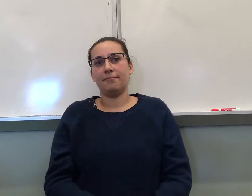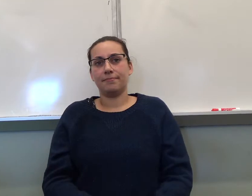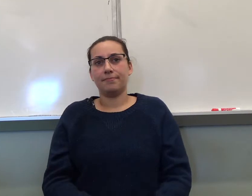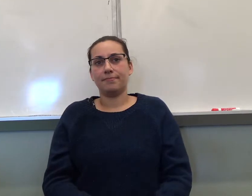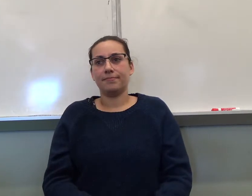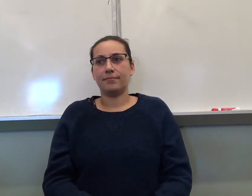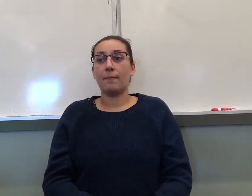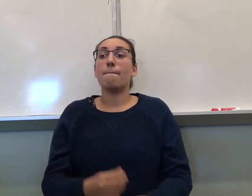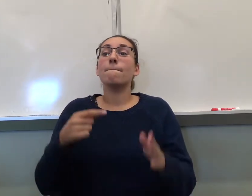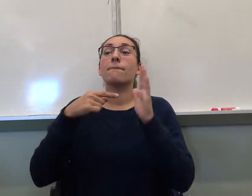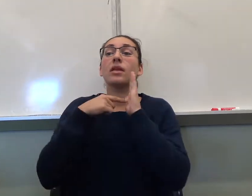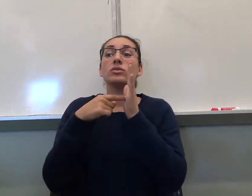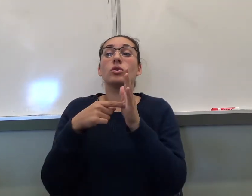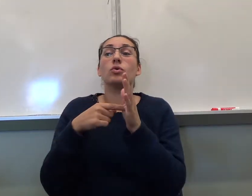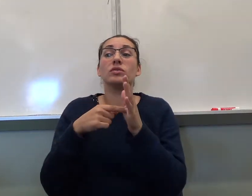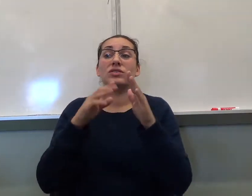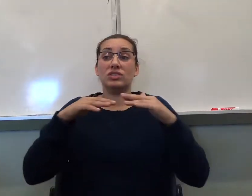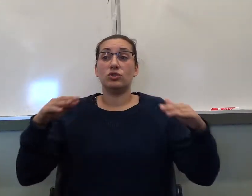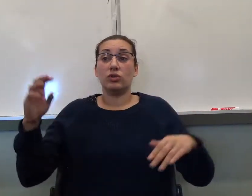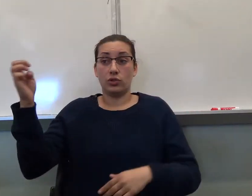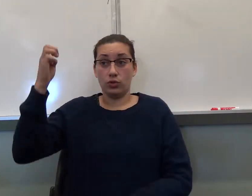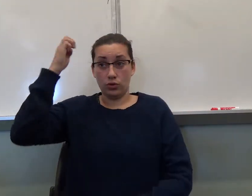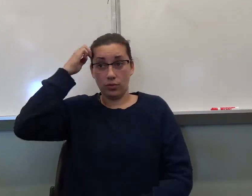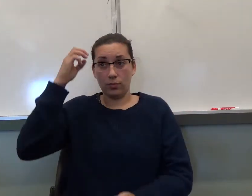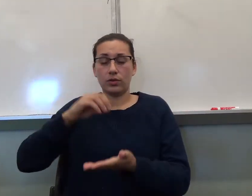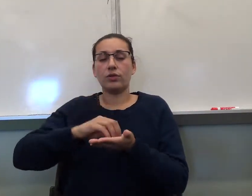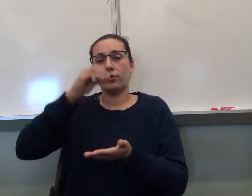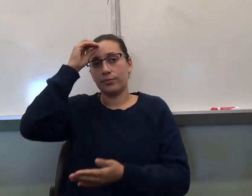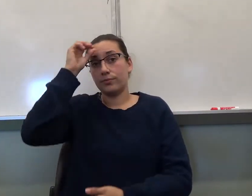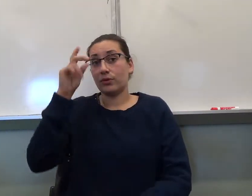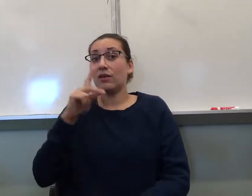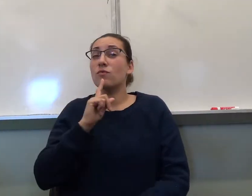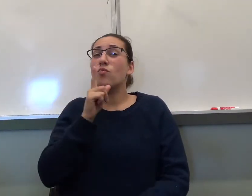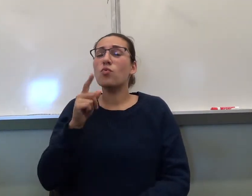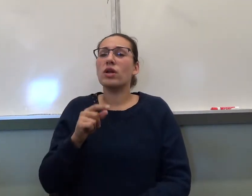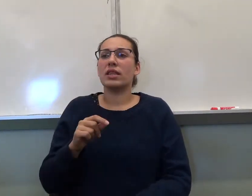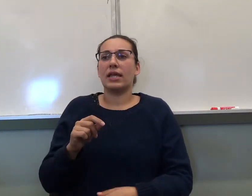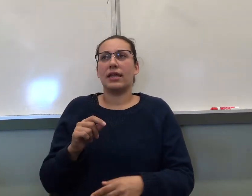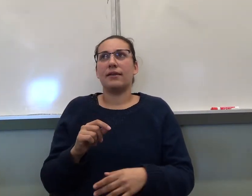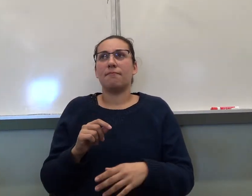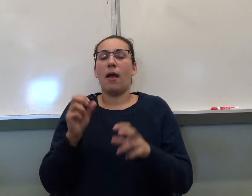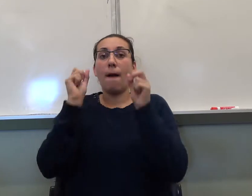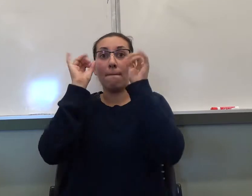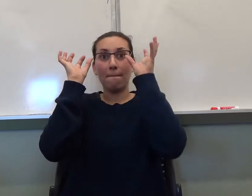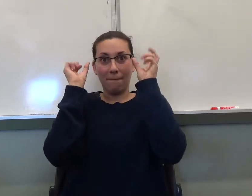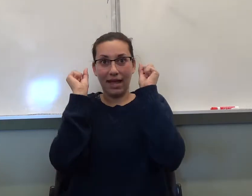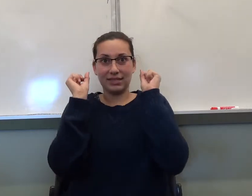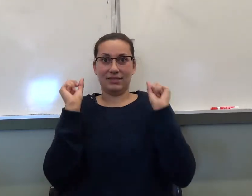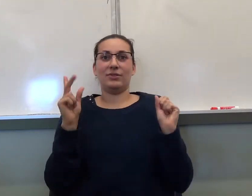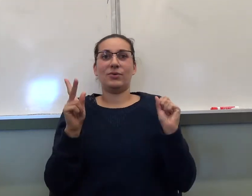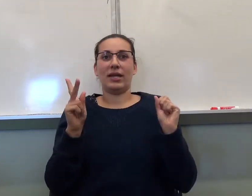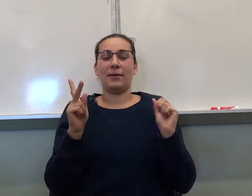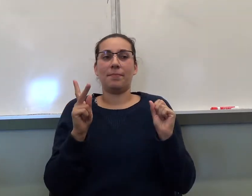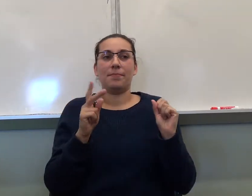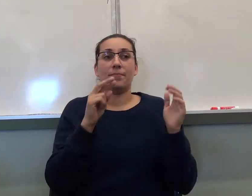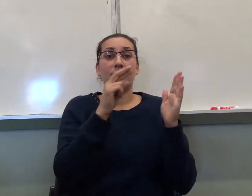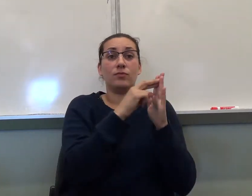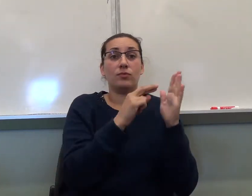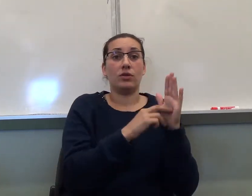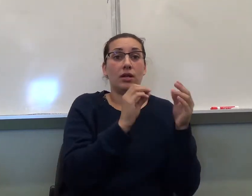in Europe learn. This is just amazing. First of all, rule number 1 for the metric system is there